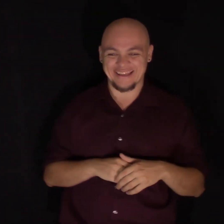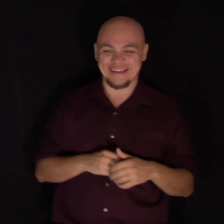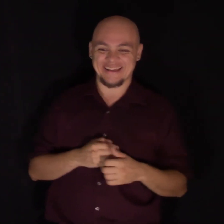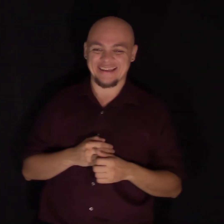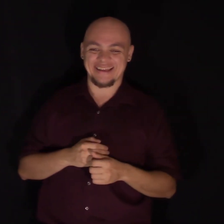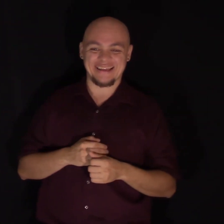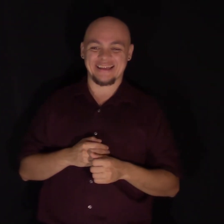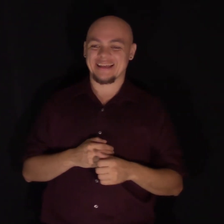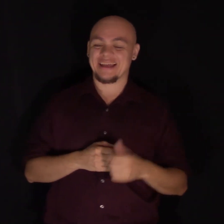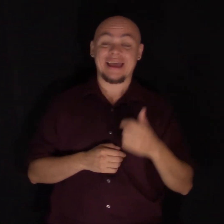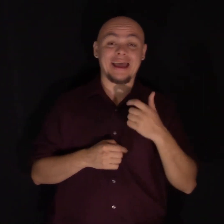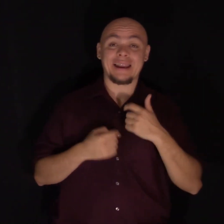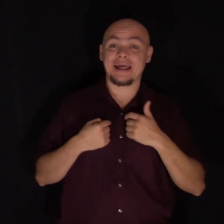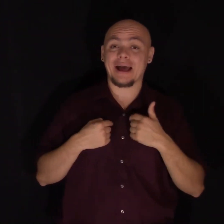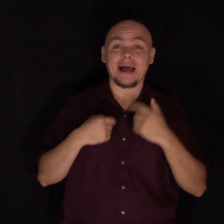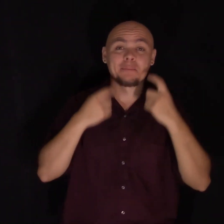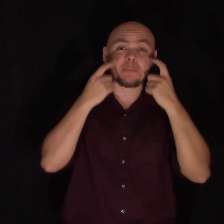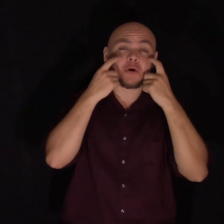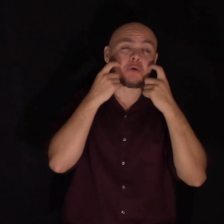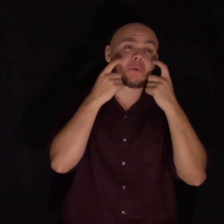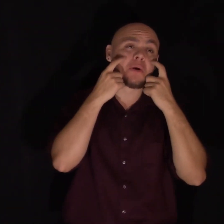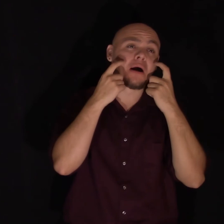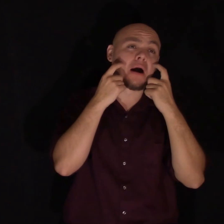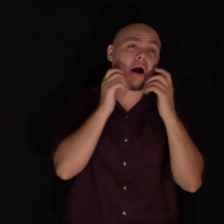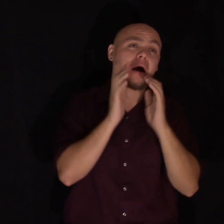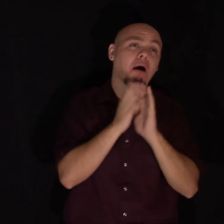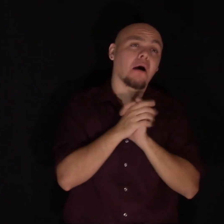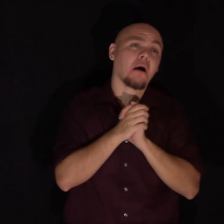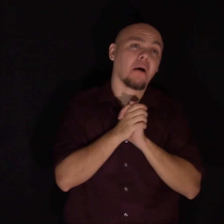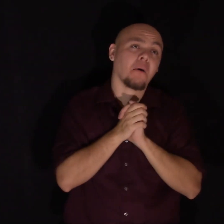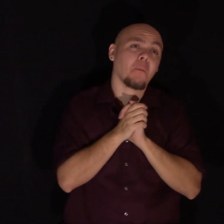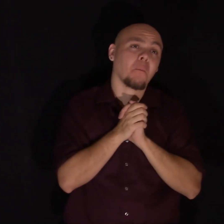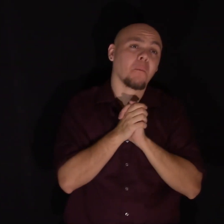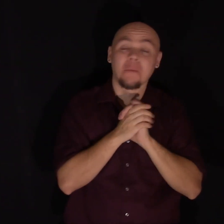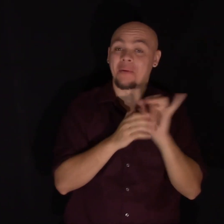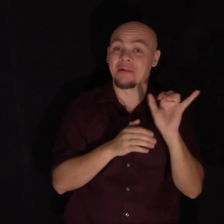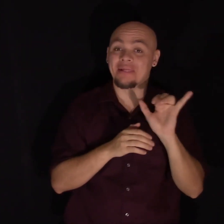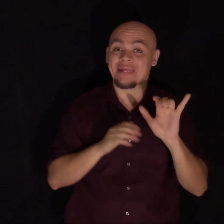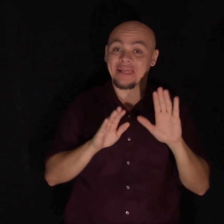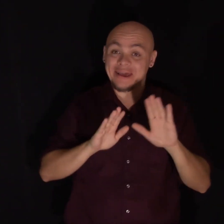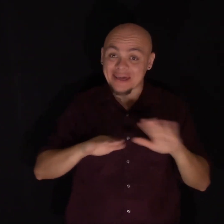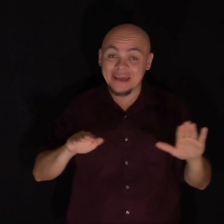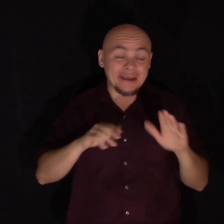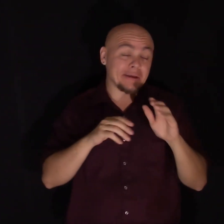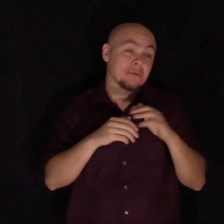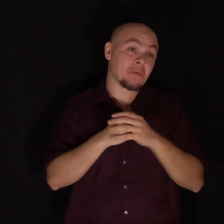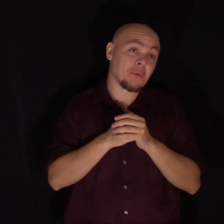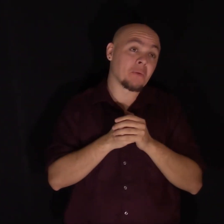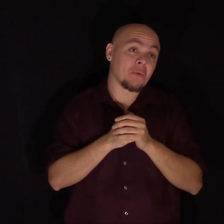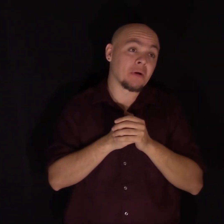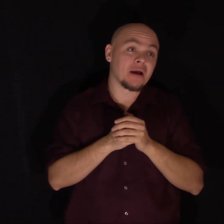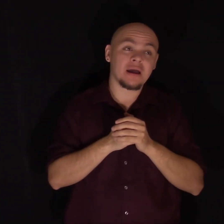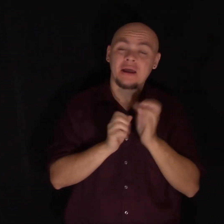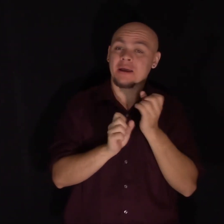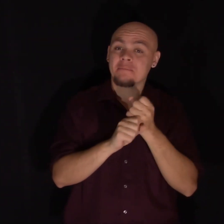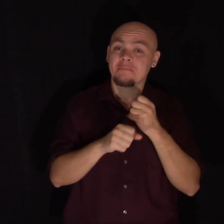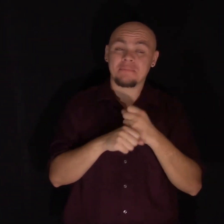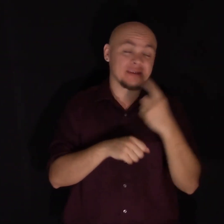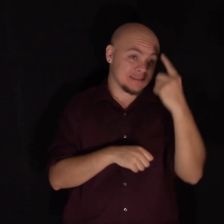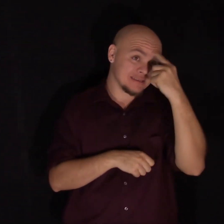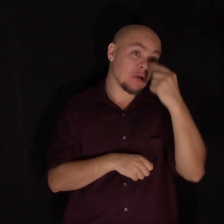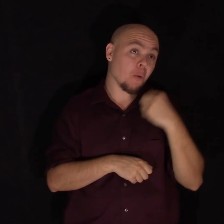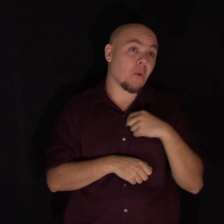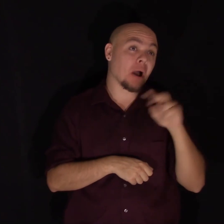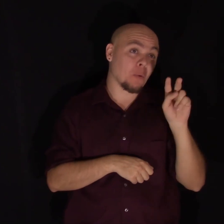And I'm bawling, I'm crying like a little kid. And it made all the sense in the world to me.